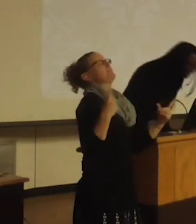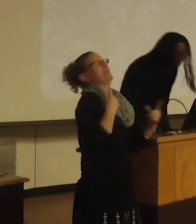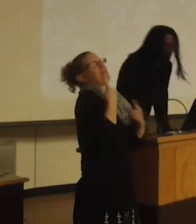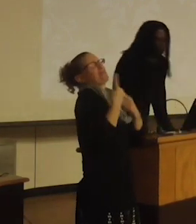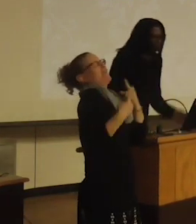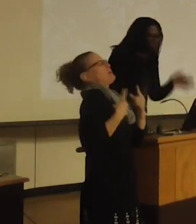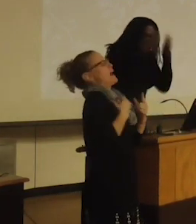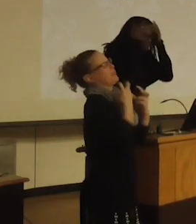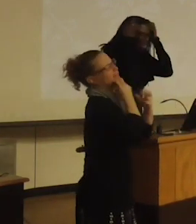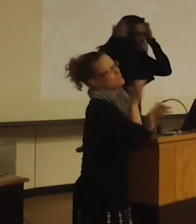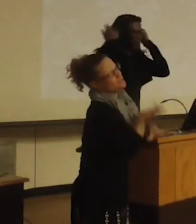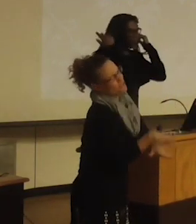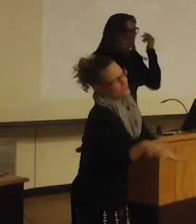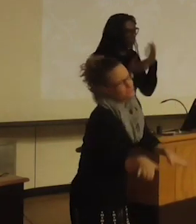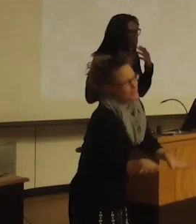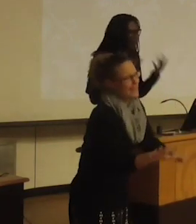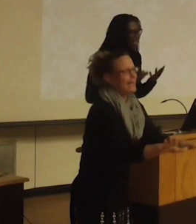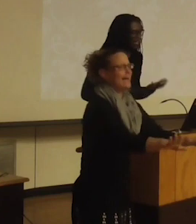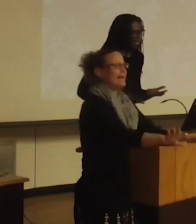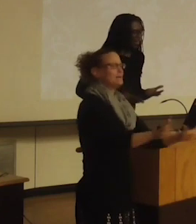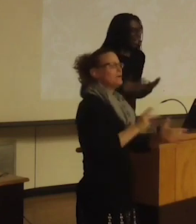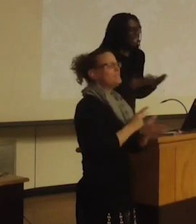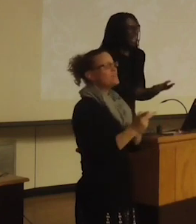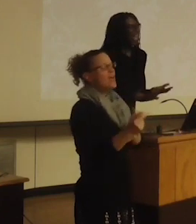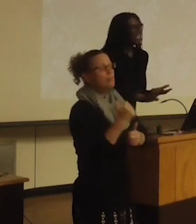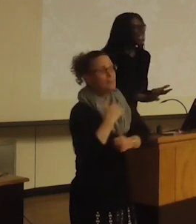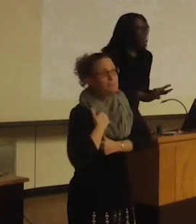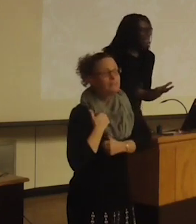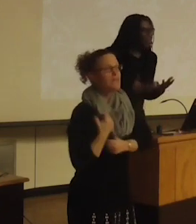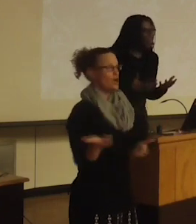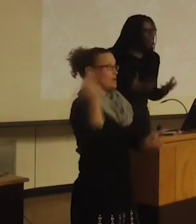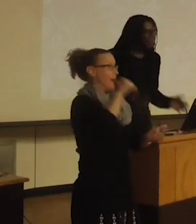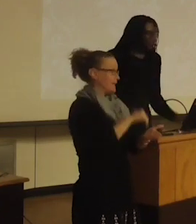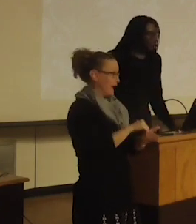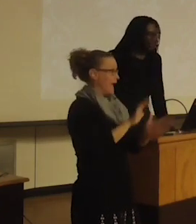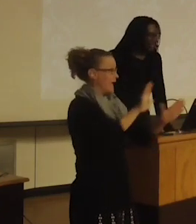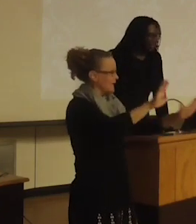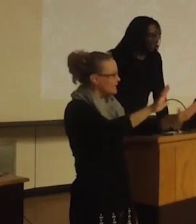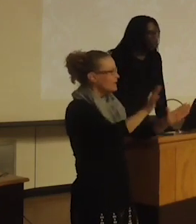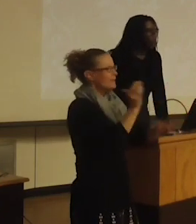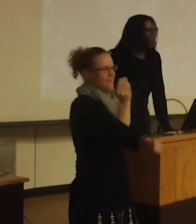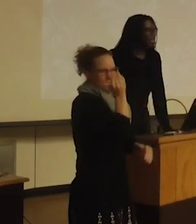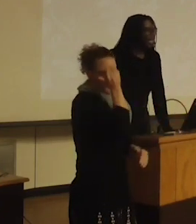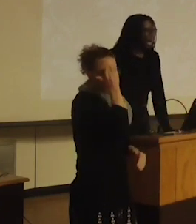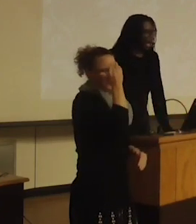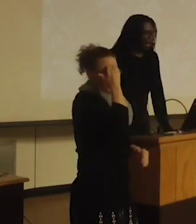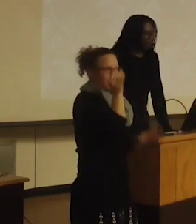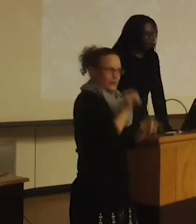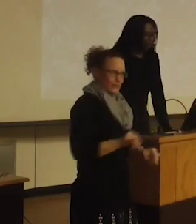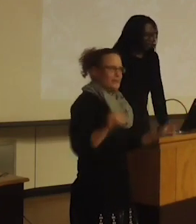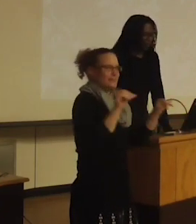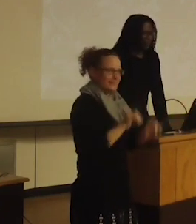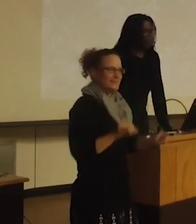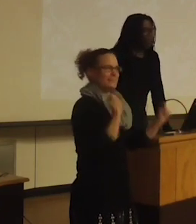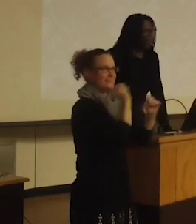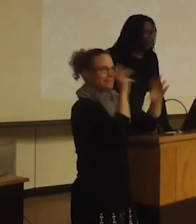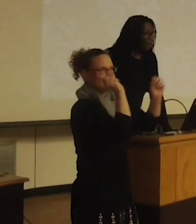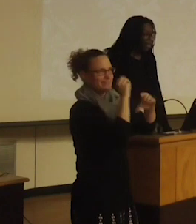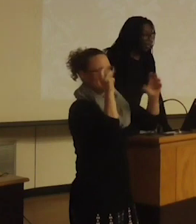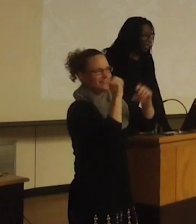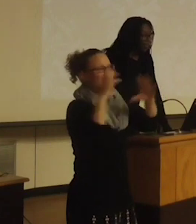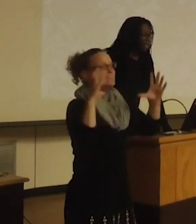children? We failed the military again, calling on very familiar tropes.